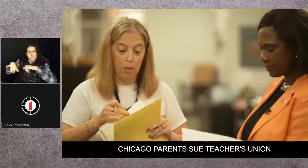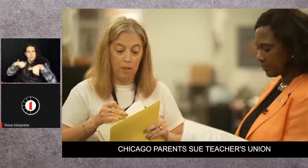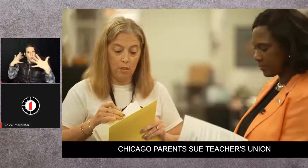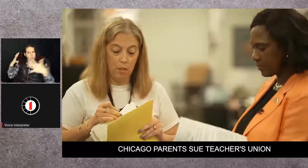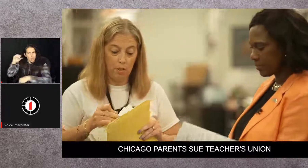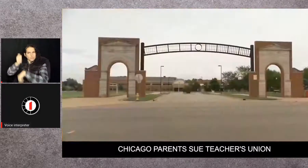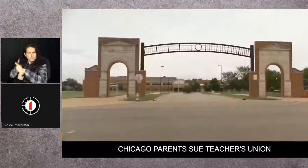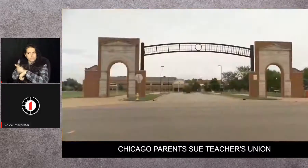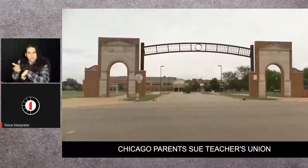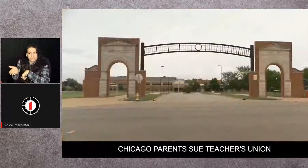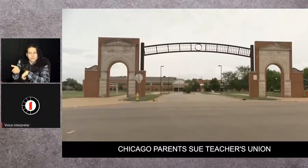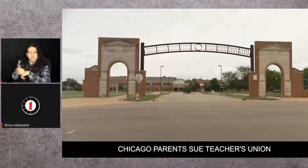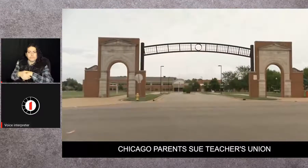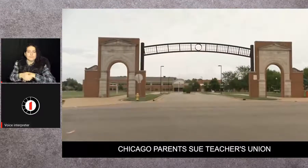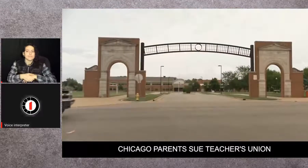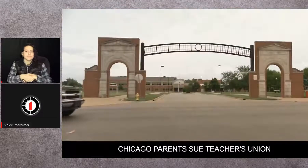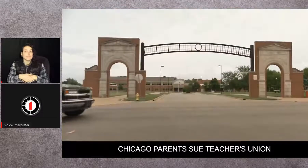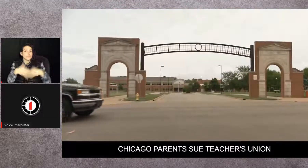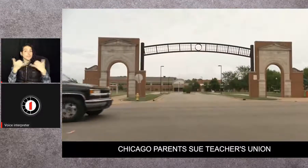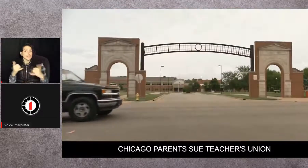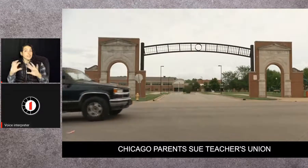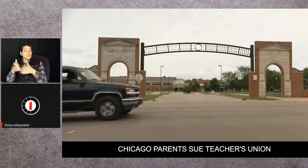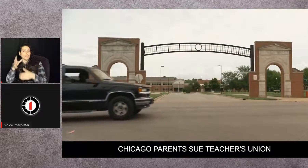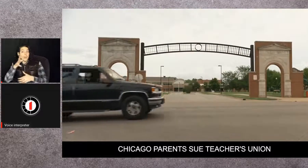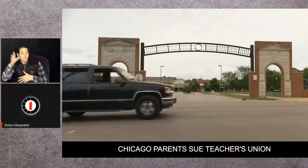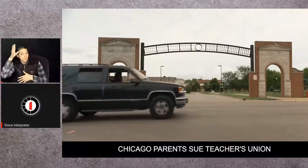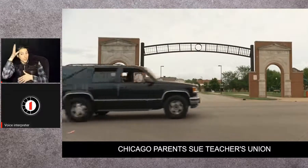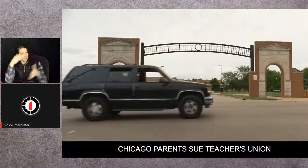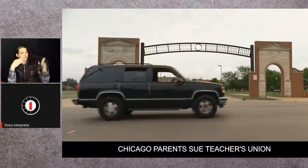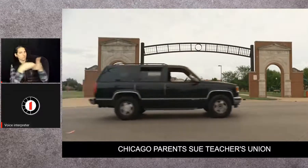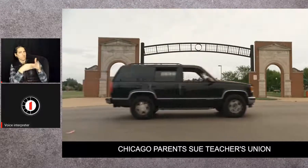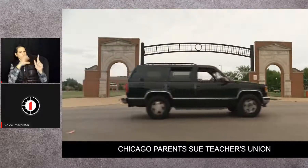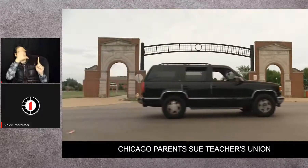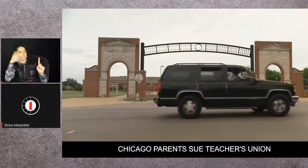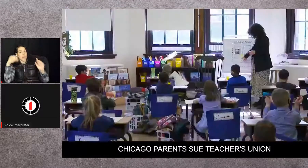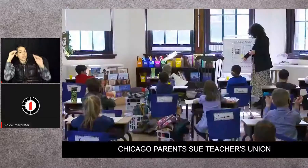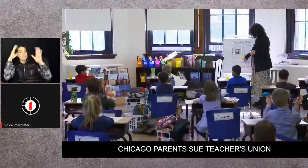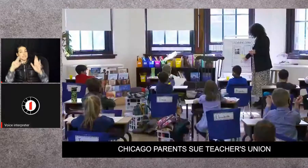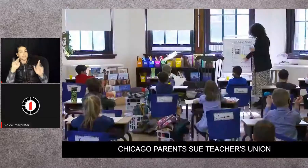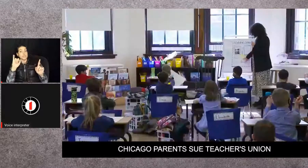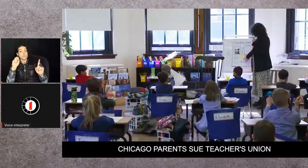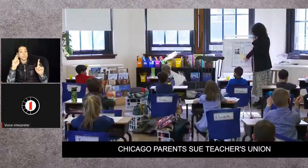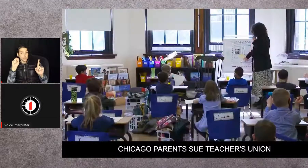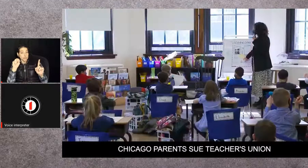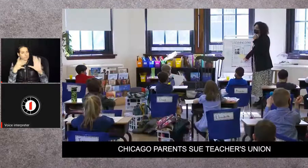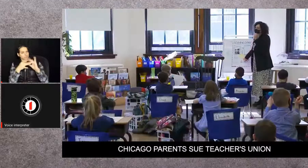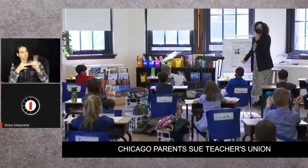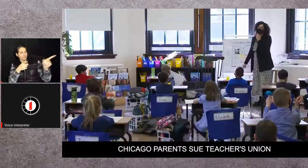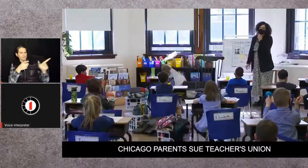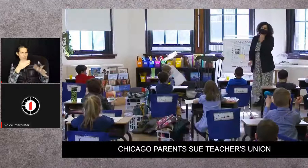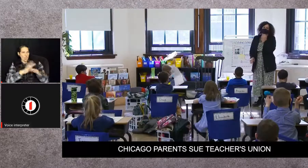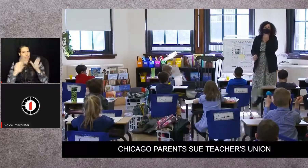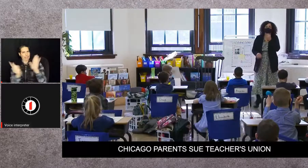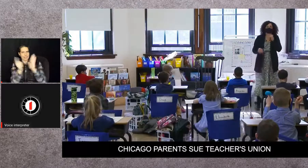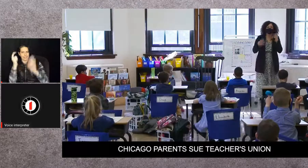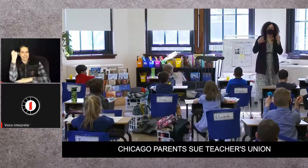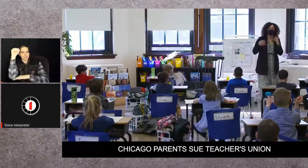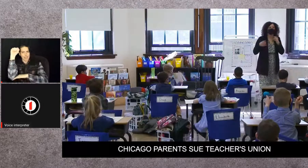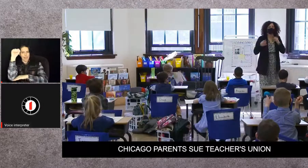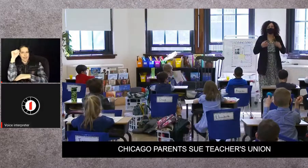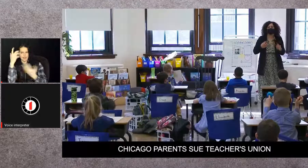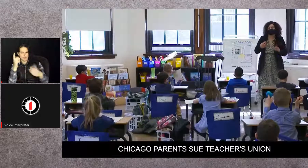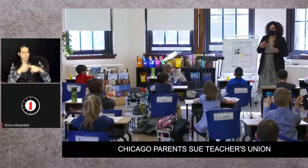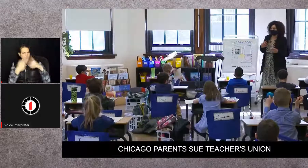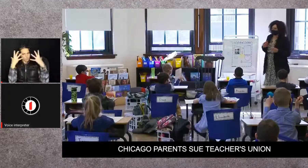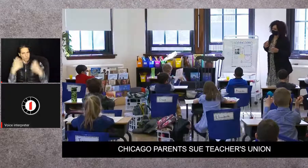city says proper COVID protocols are already in place. Now a group of parents are suing